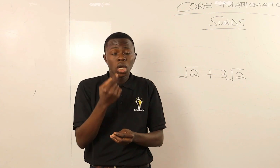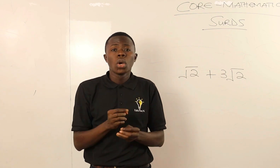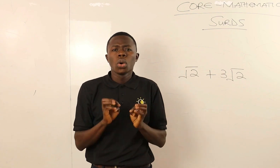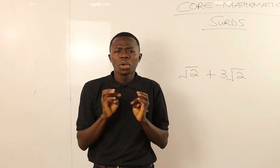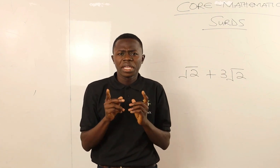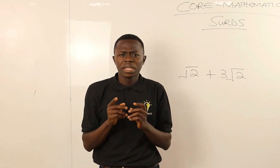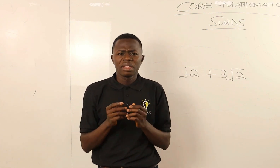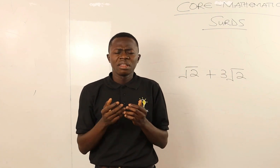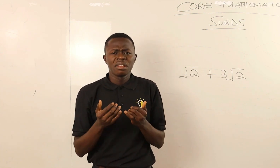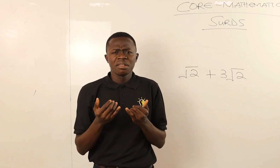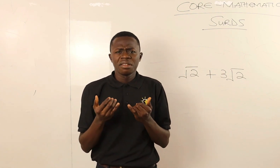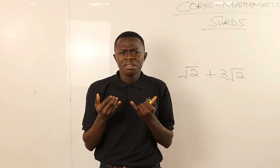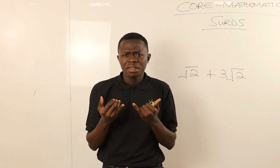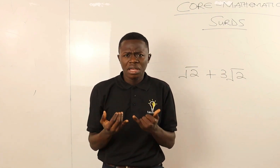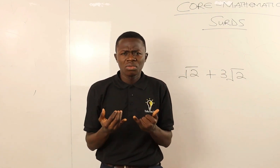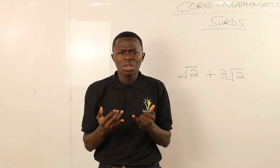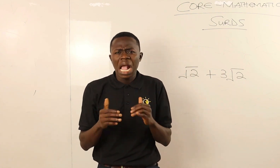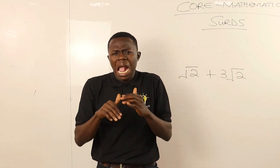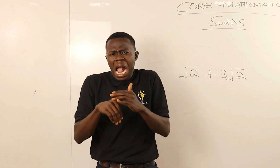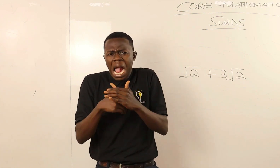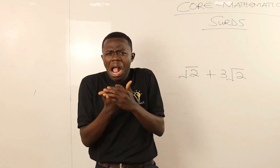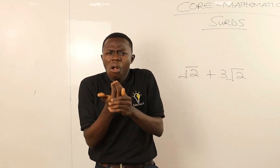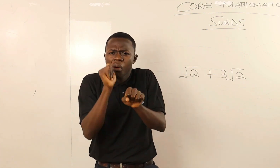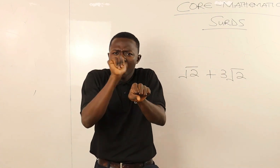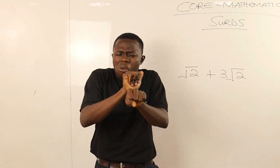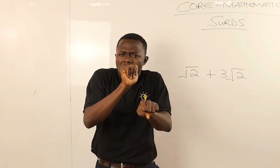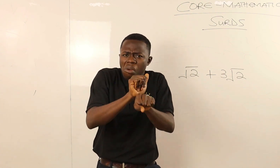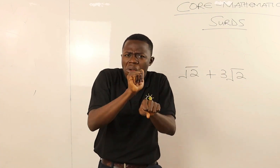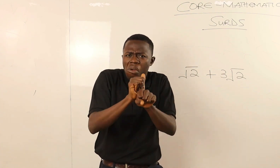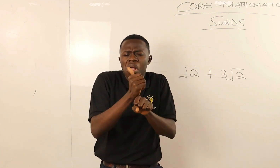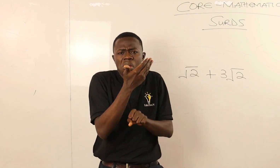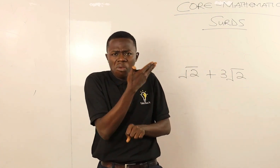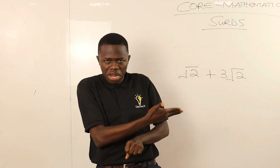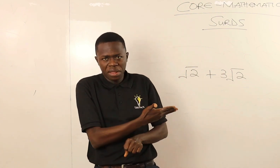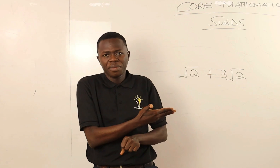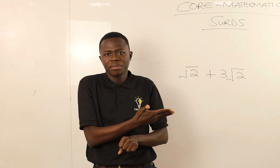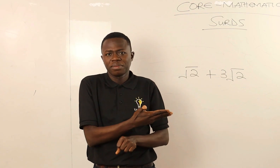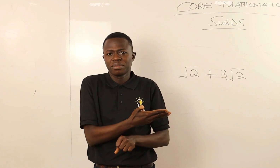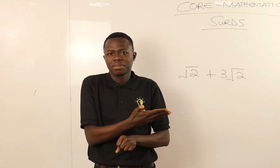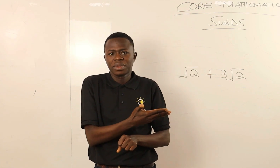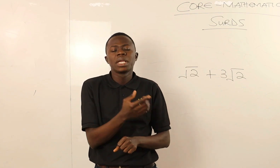as an addition. So for instance, if you change the sign, you have plus, like you see on the board